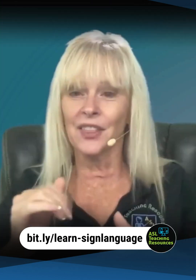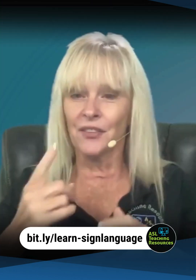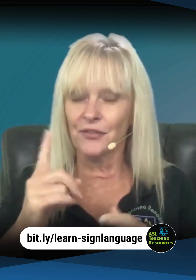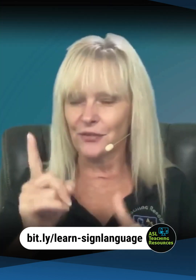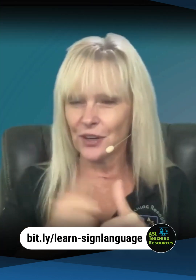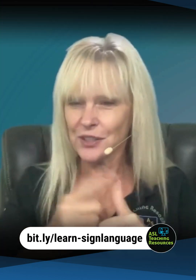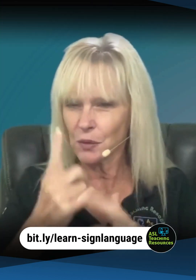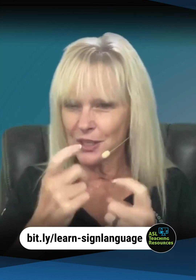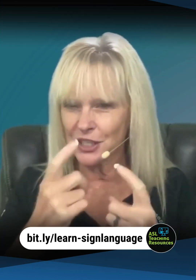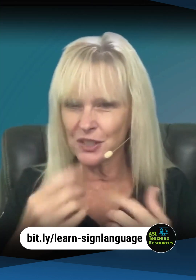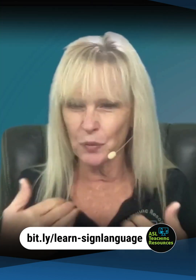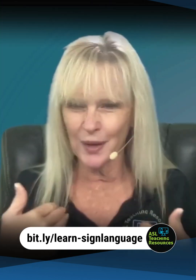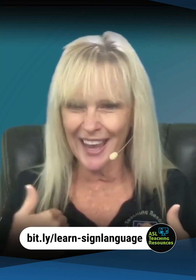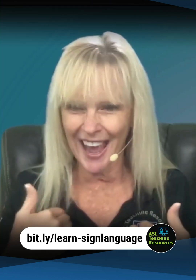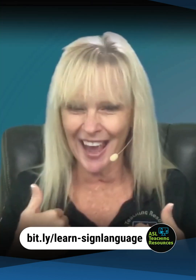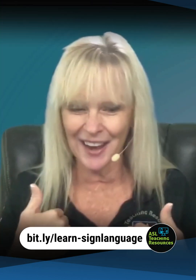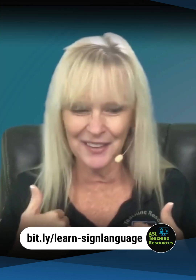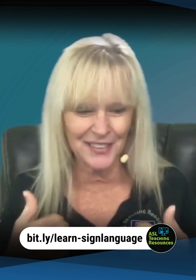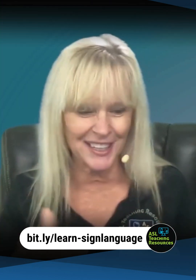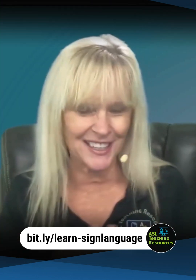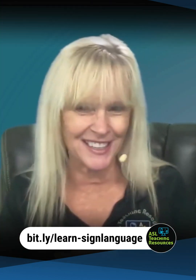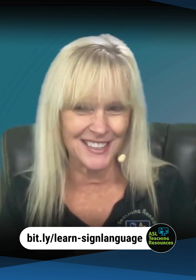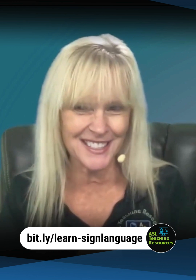The first question we have is,